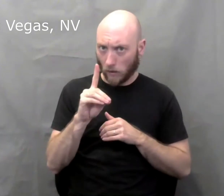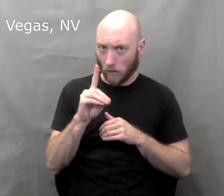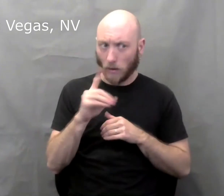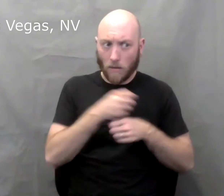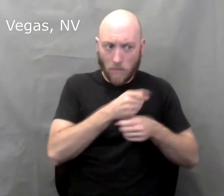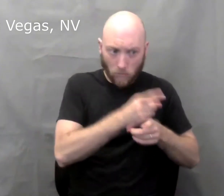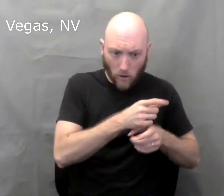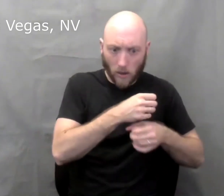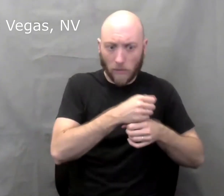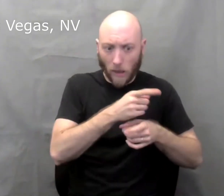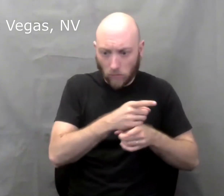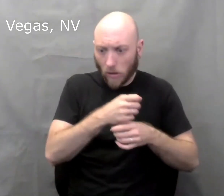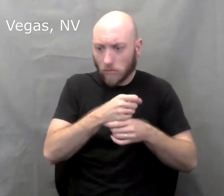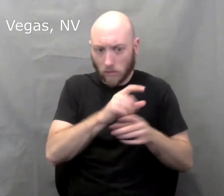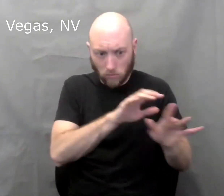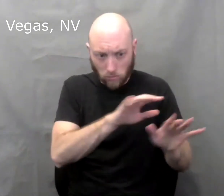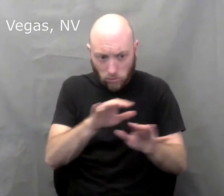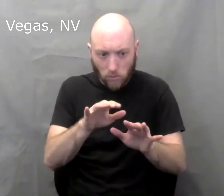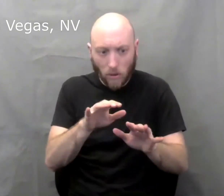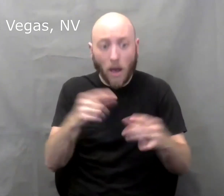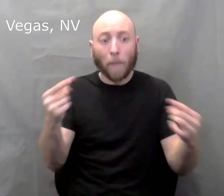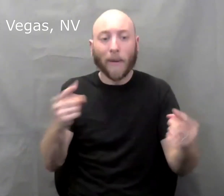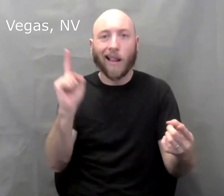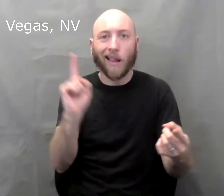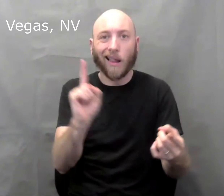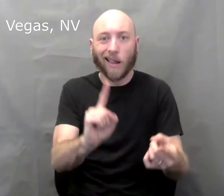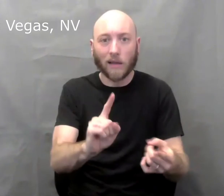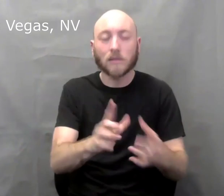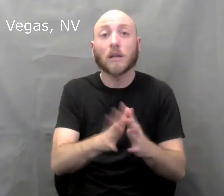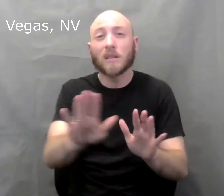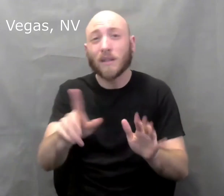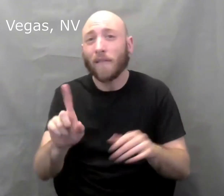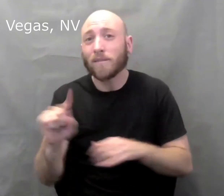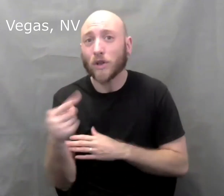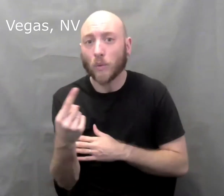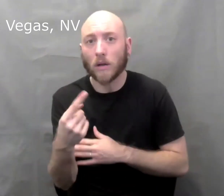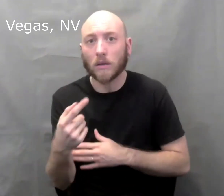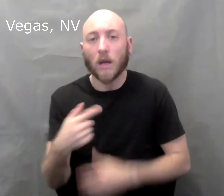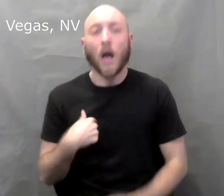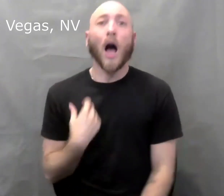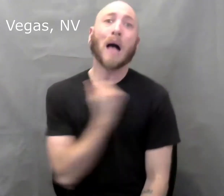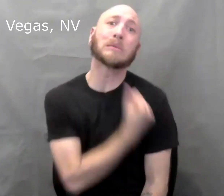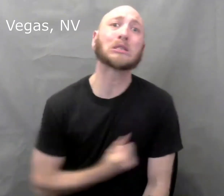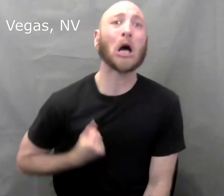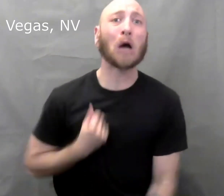started, in the very beginning, it was me coming from a place of, I'm so sorry, please forgive me.